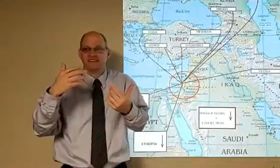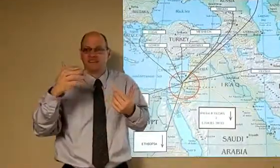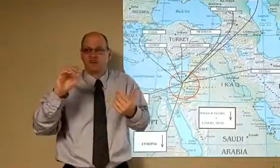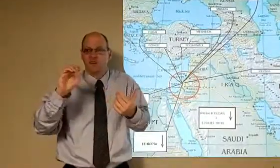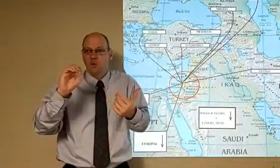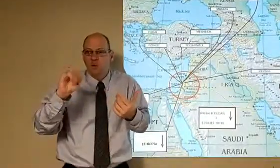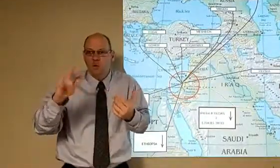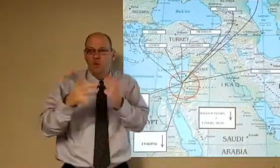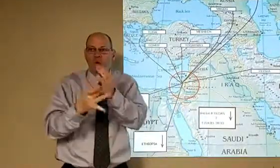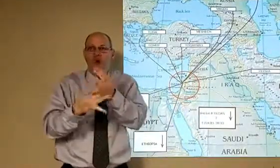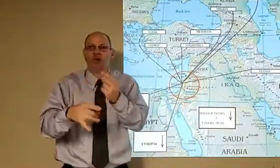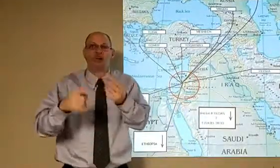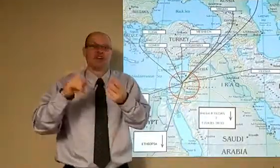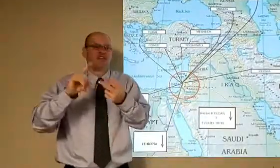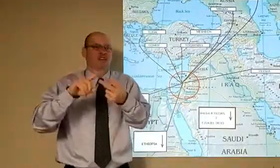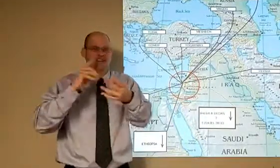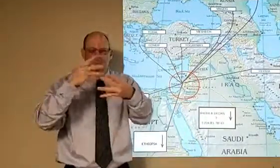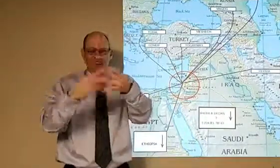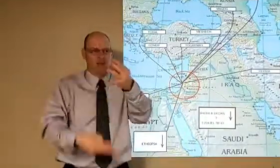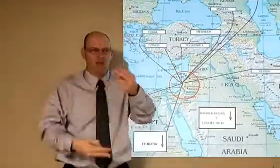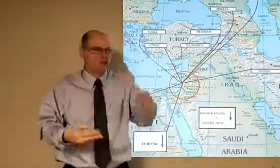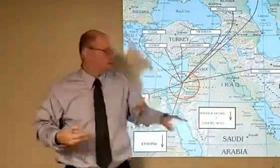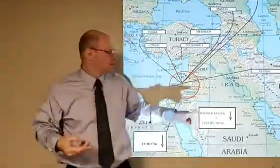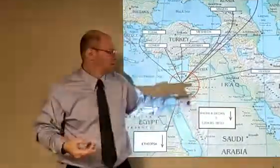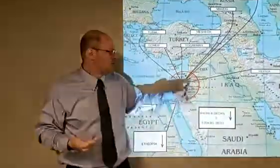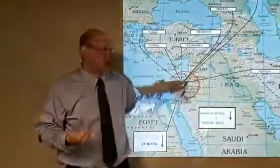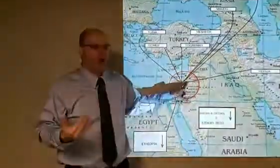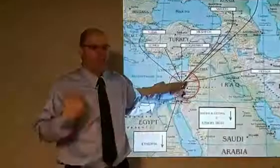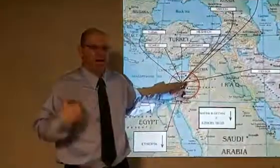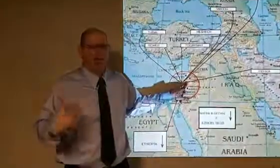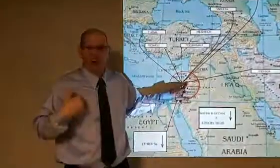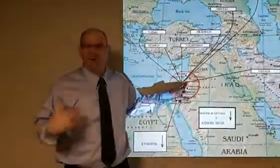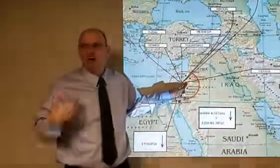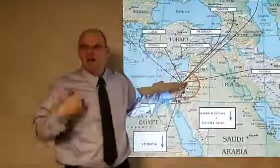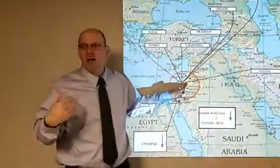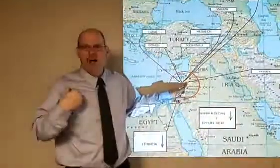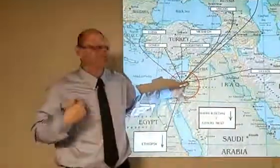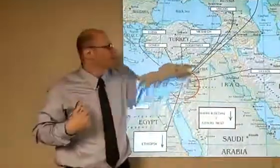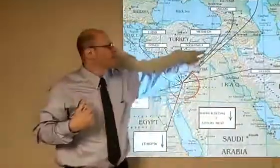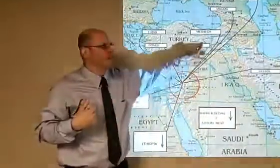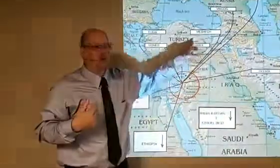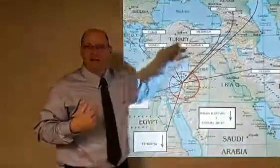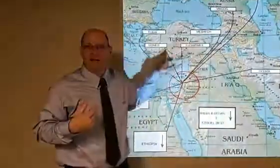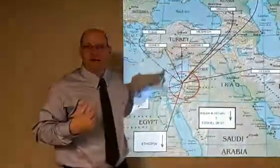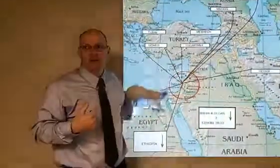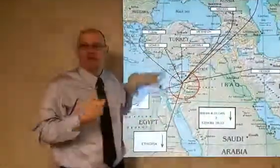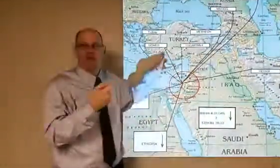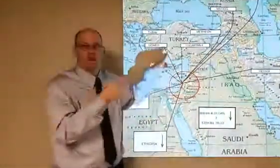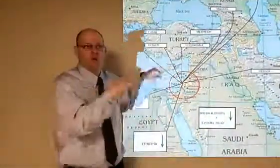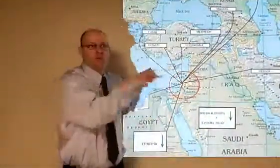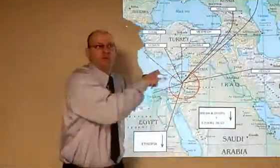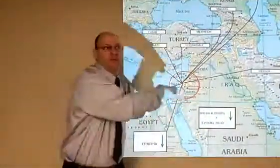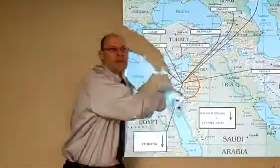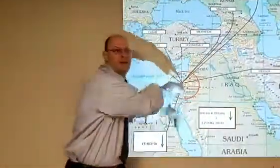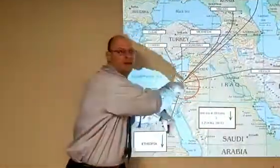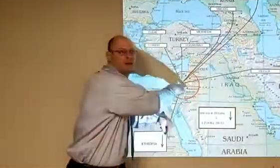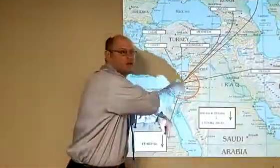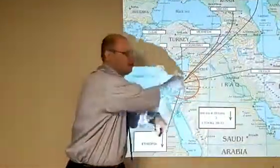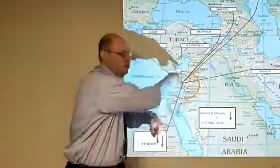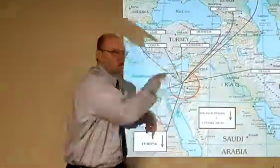getting back on point, you know, they were able to sell. Israel has, but all these far countries didn't. And